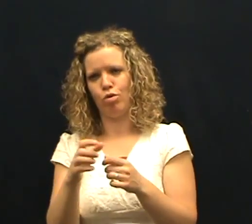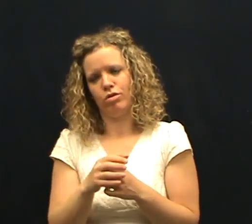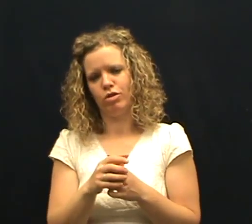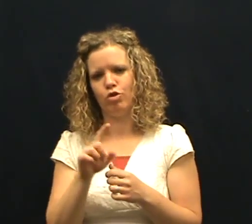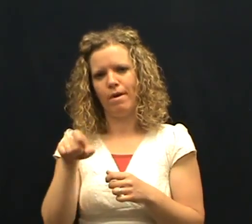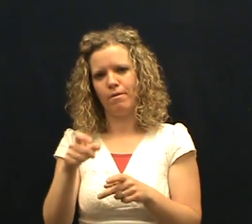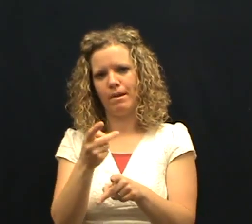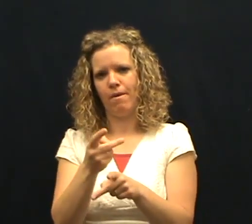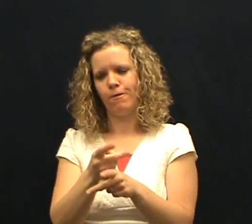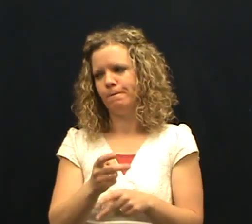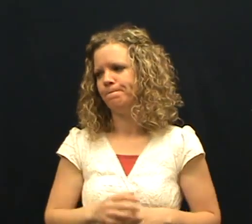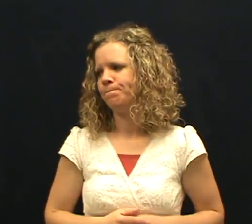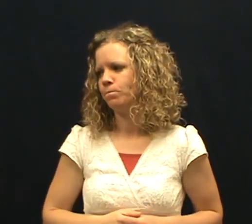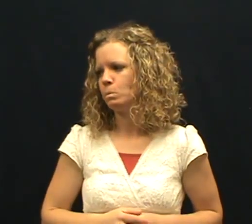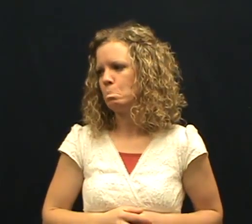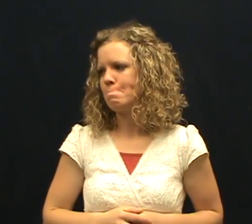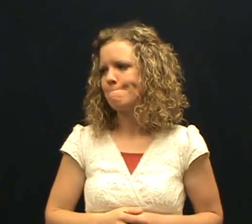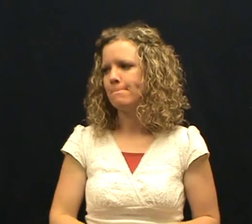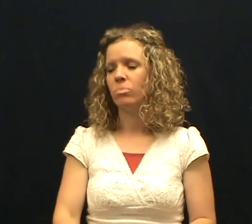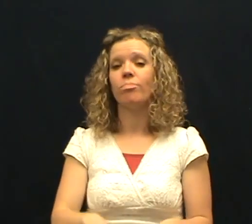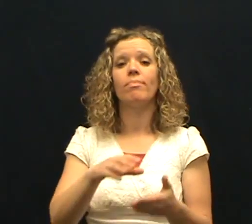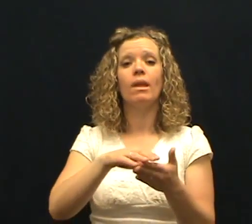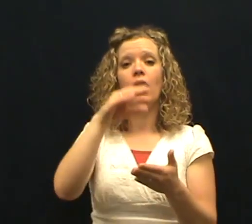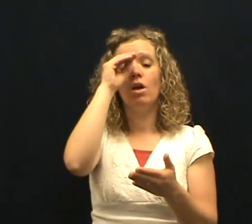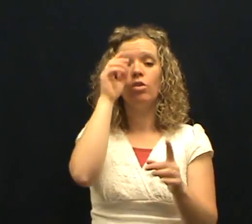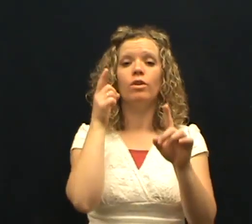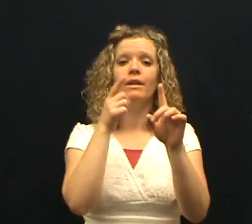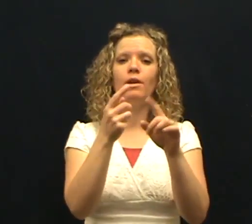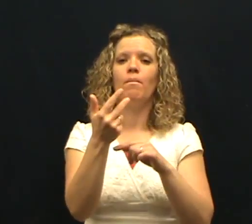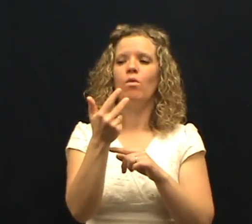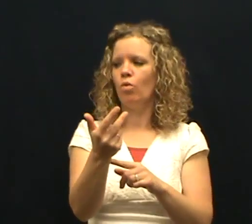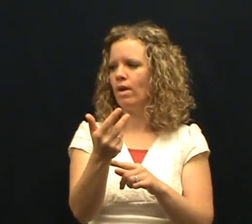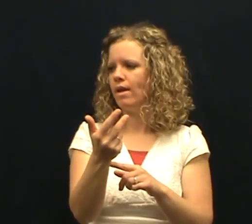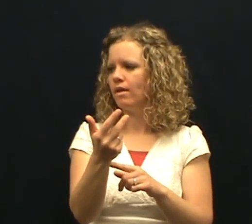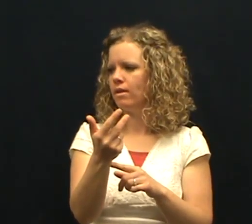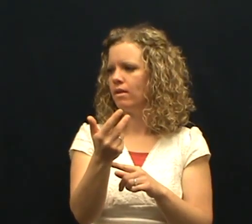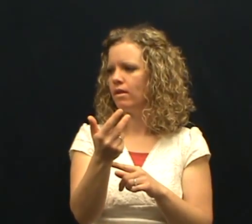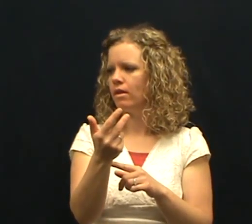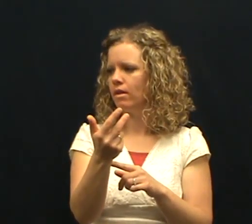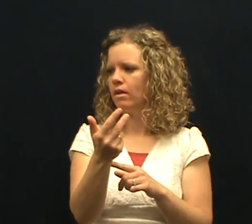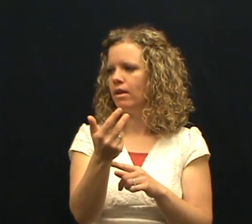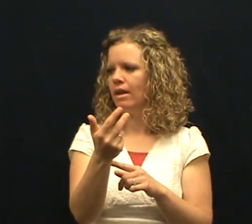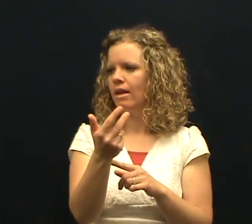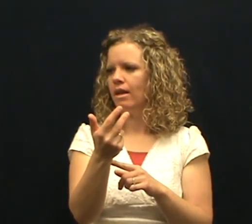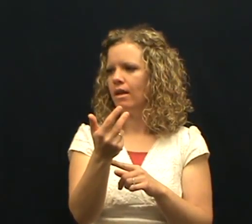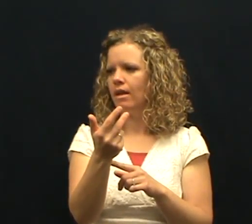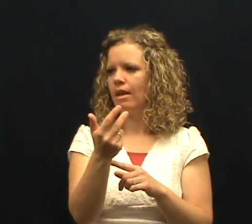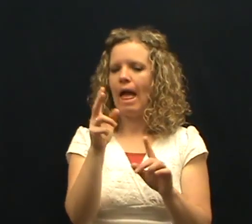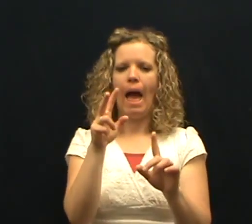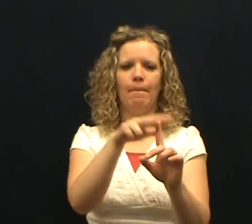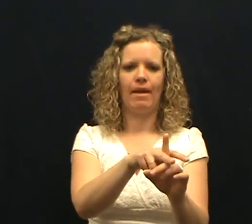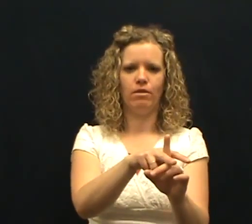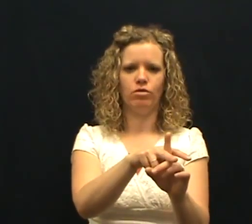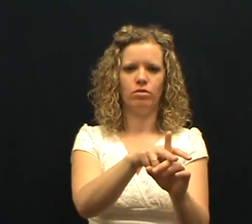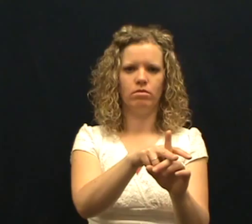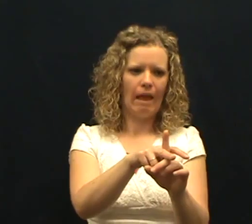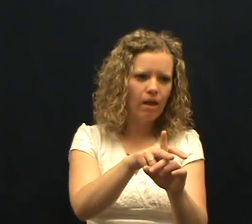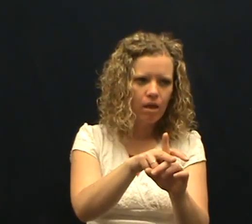So learning objective 3 is an application objective. In other words, we want to figure out how to apply the principles we just talked